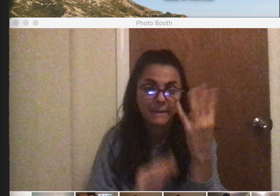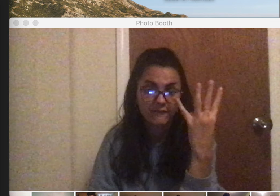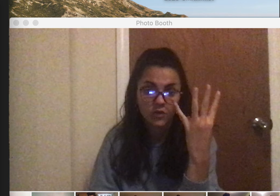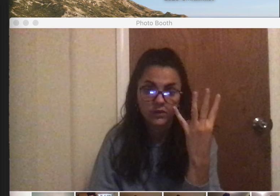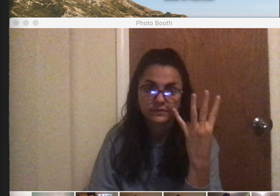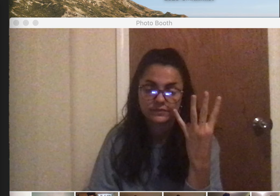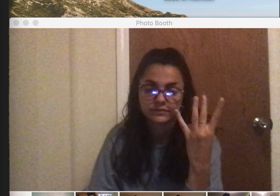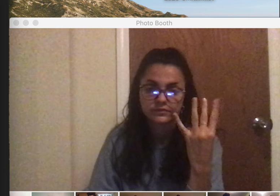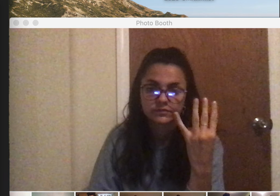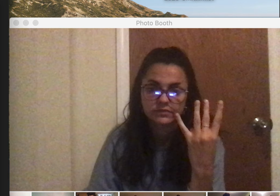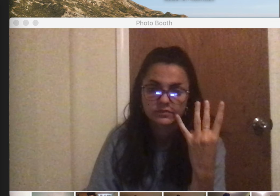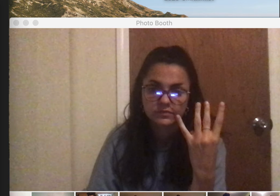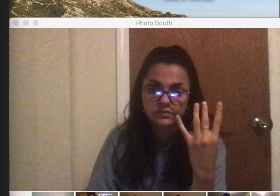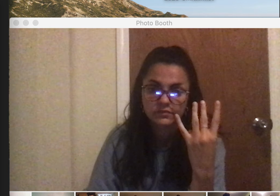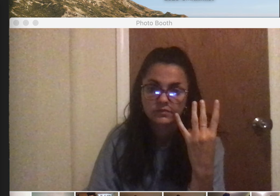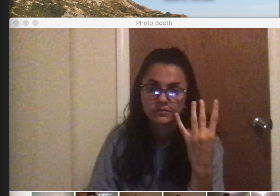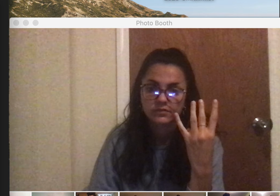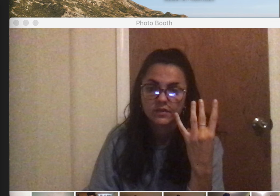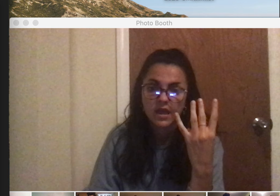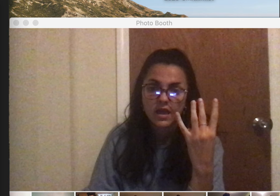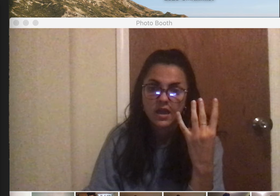4x to the negative 1.